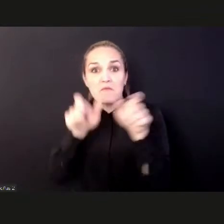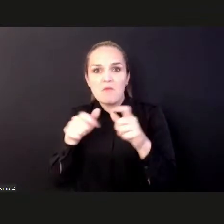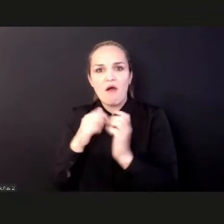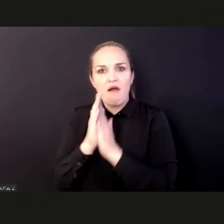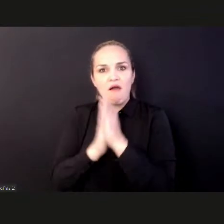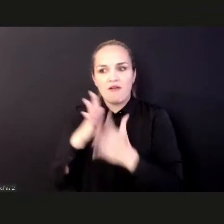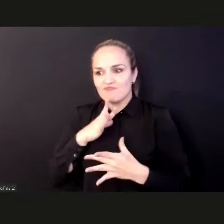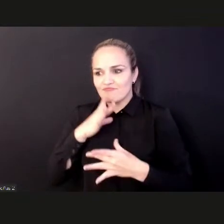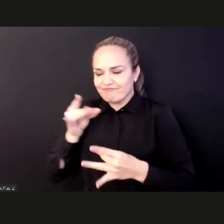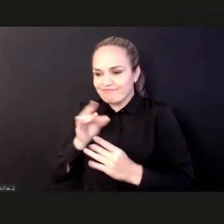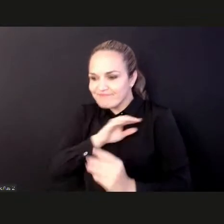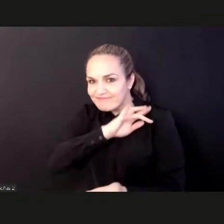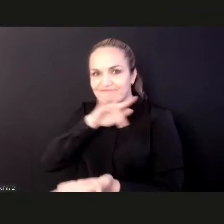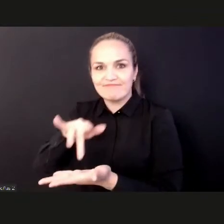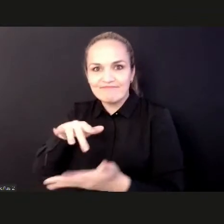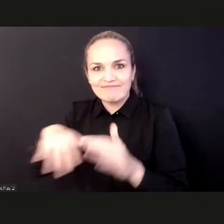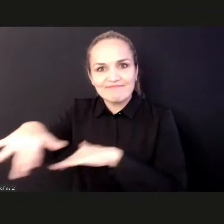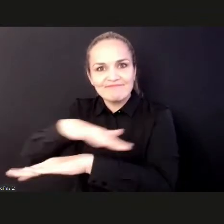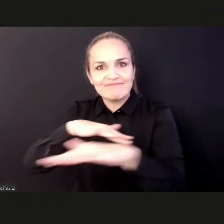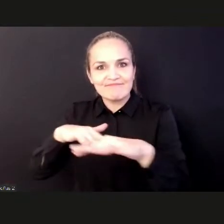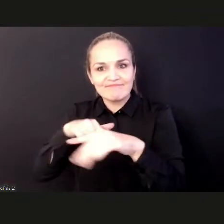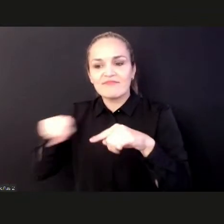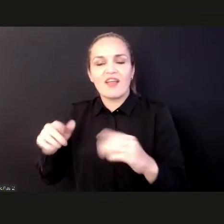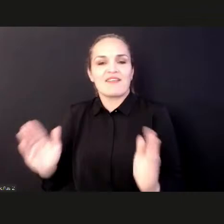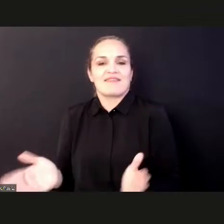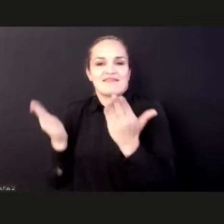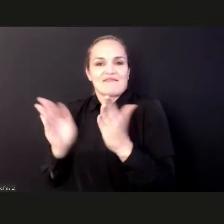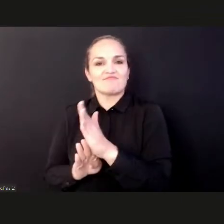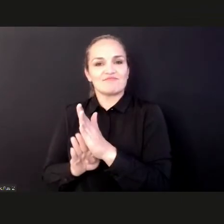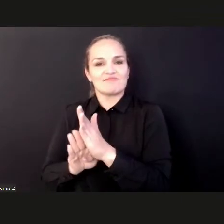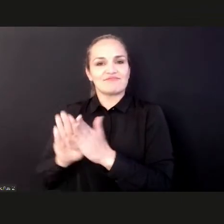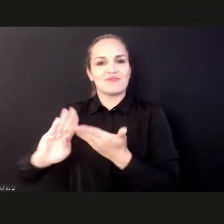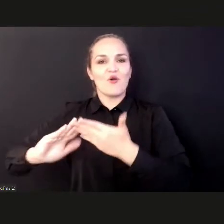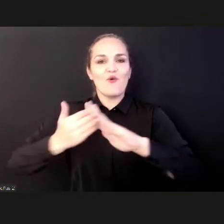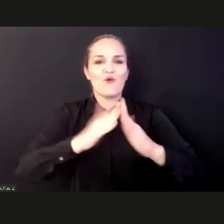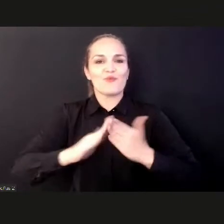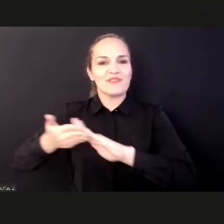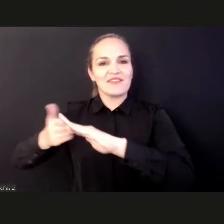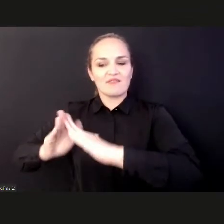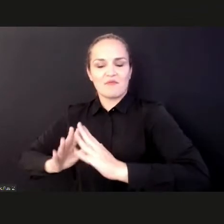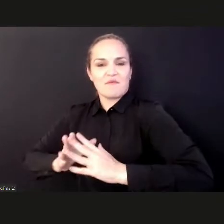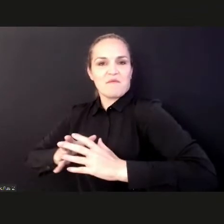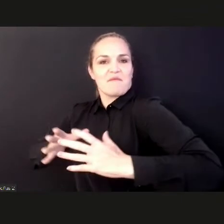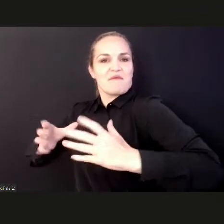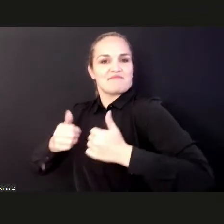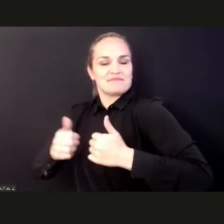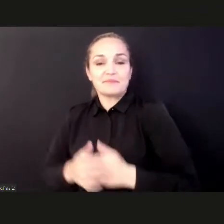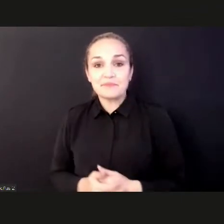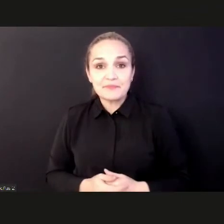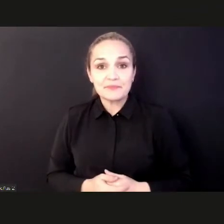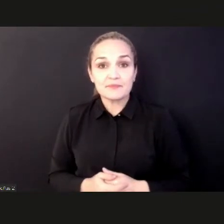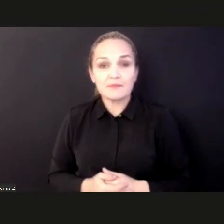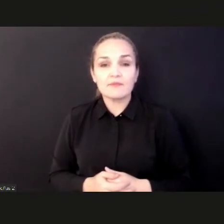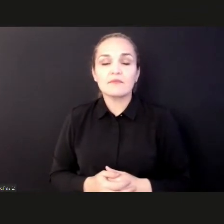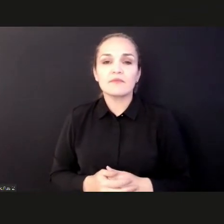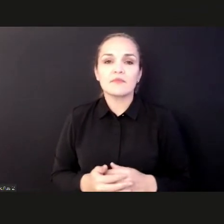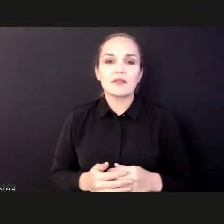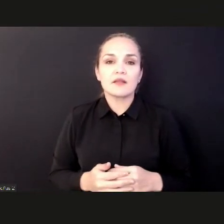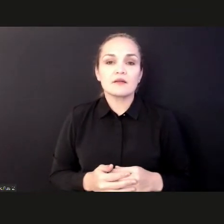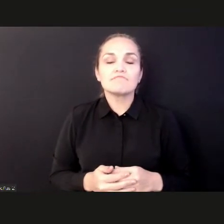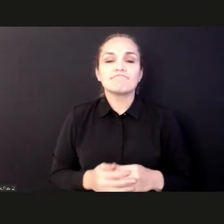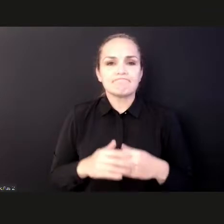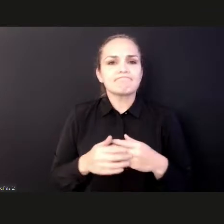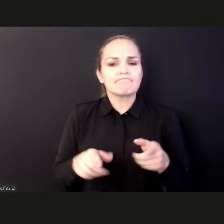Project, which is the conservation of biodiverse resource areas, and also projects such as the conservation of resource